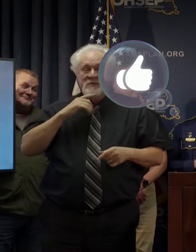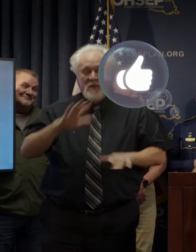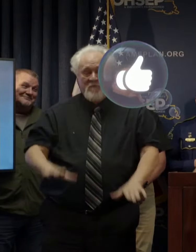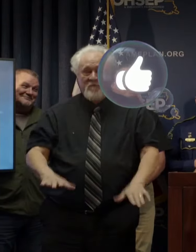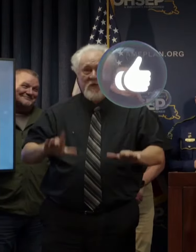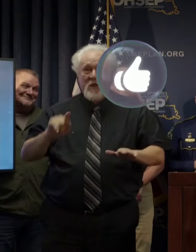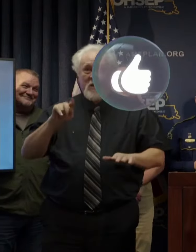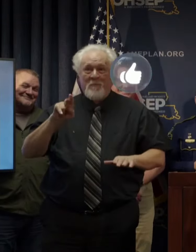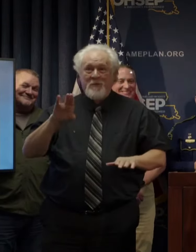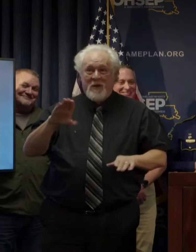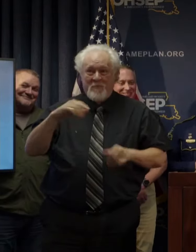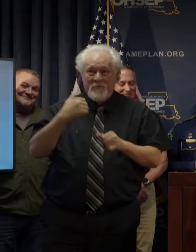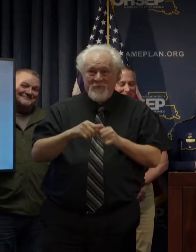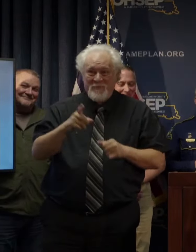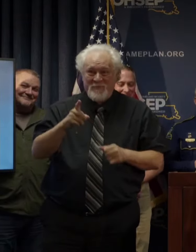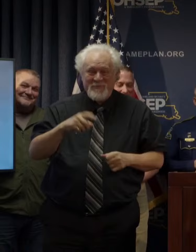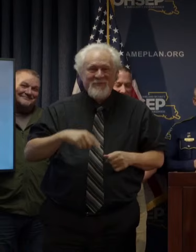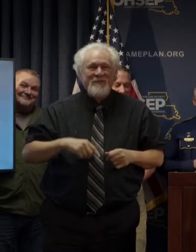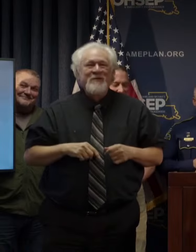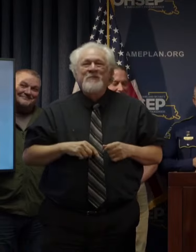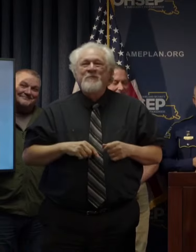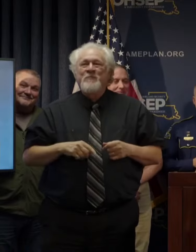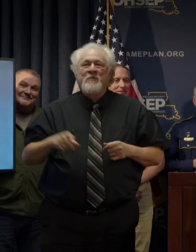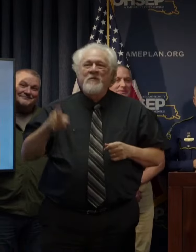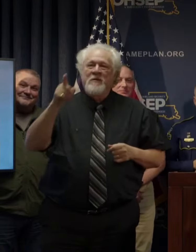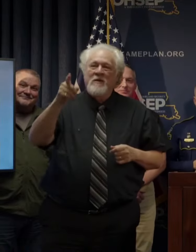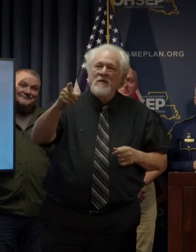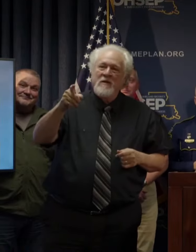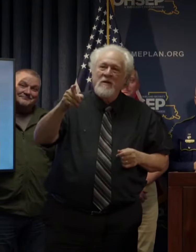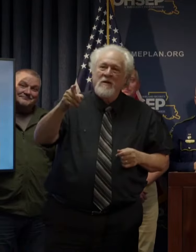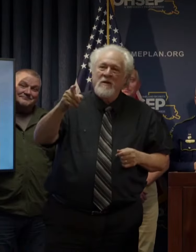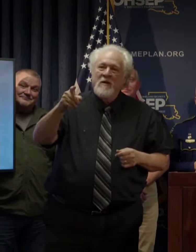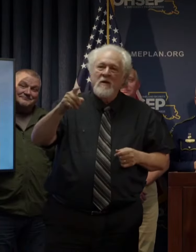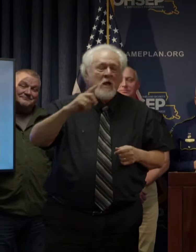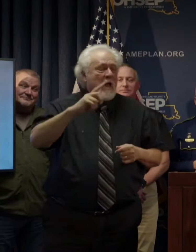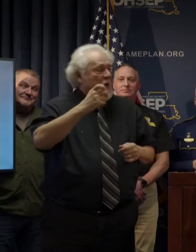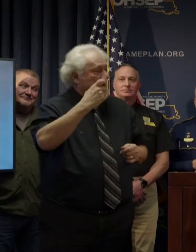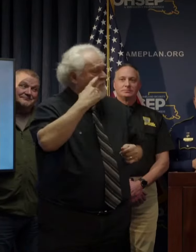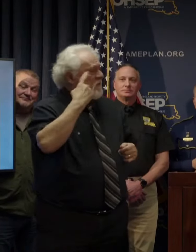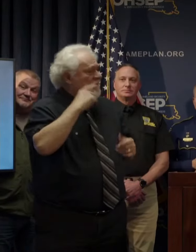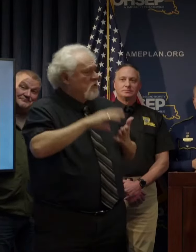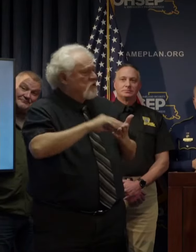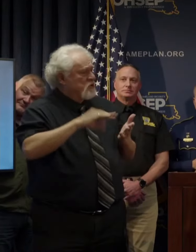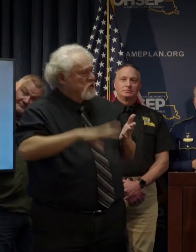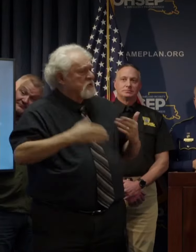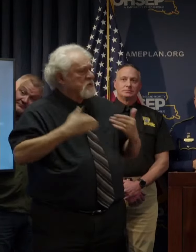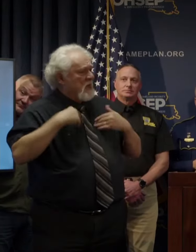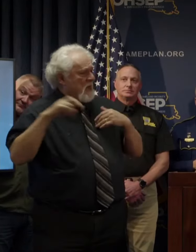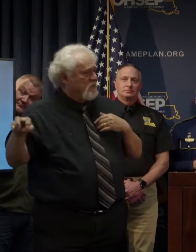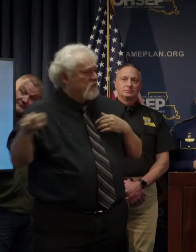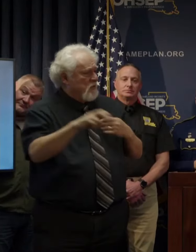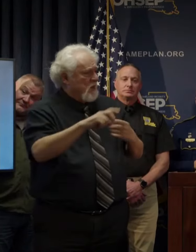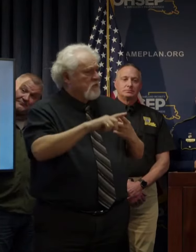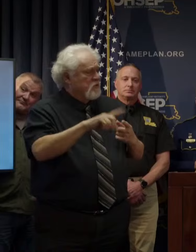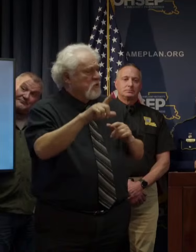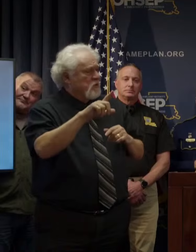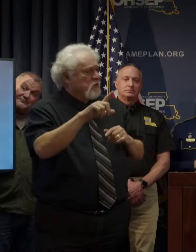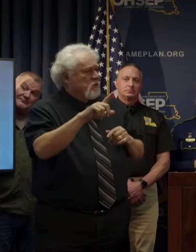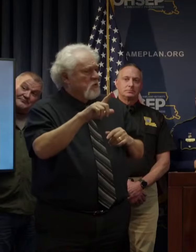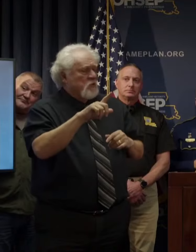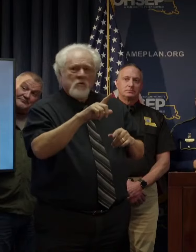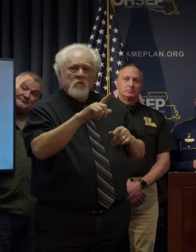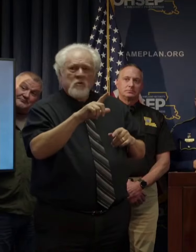Yes. Yes, ma'am. Governor, for the students who have traveled into state from